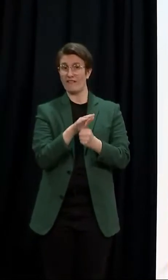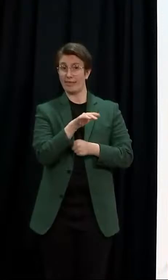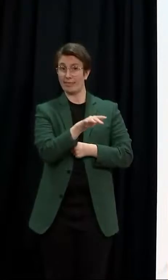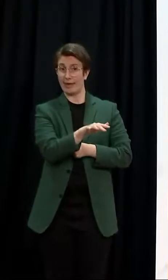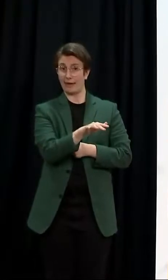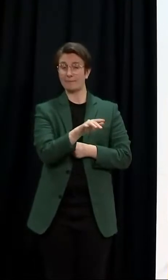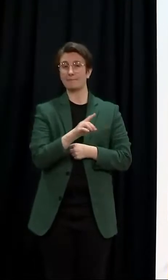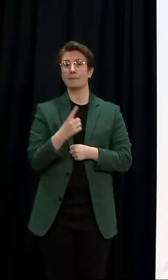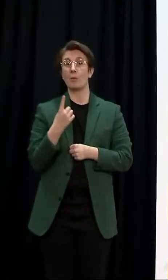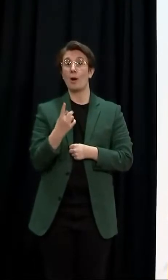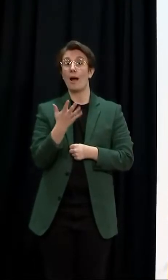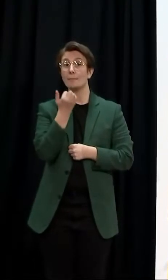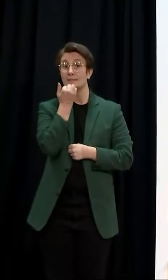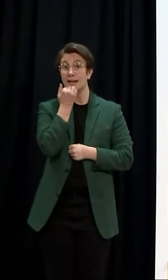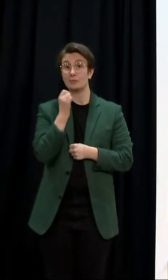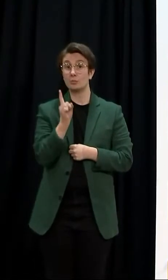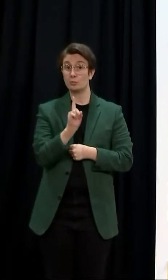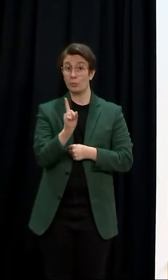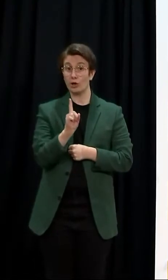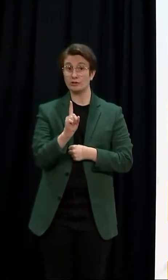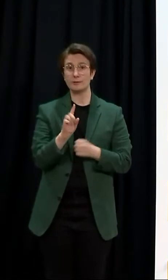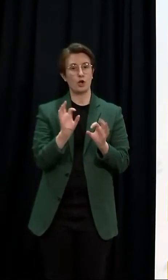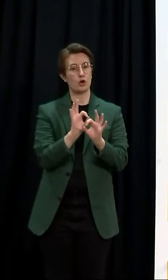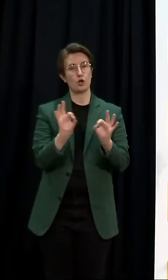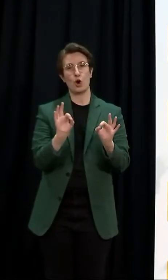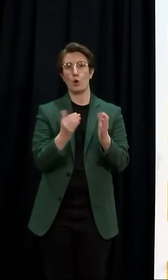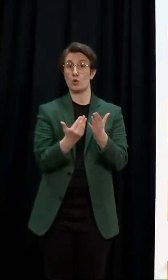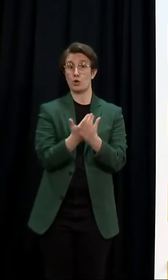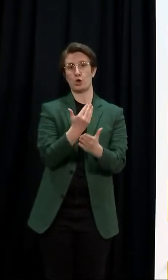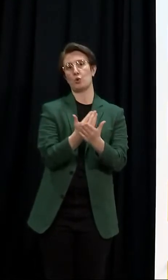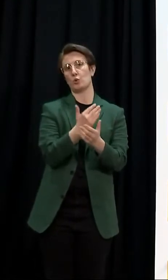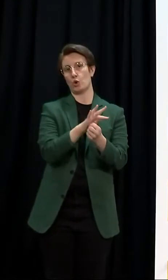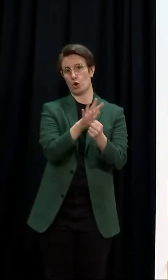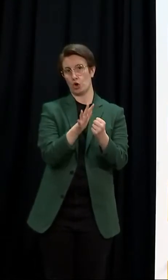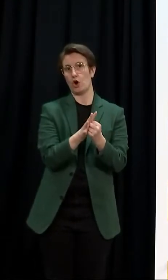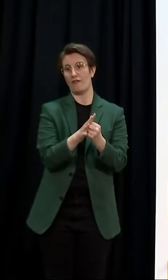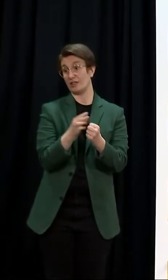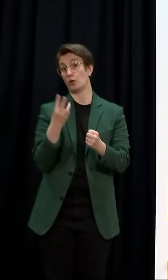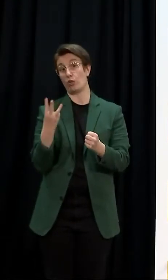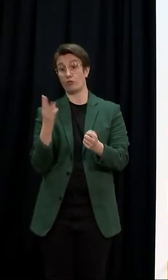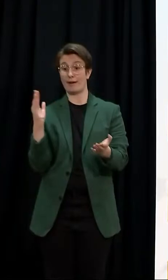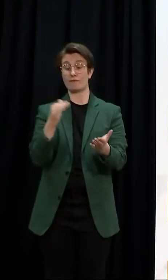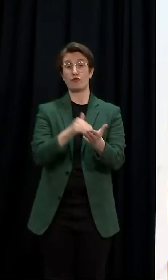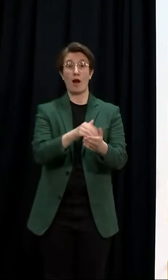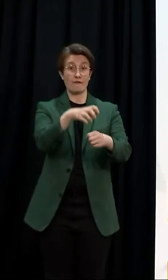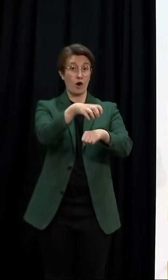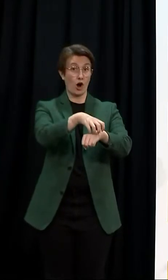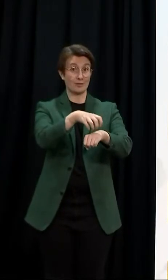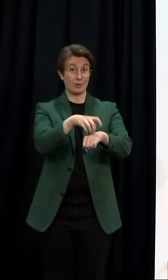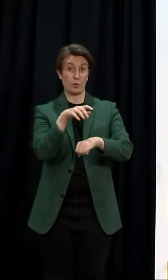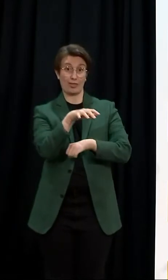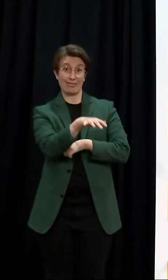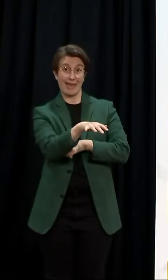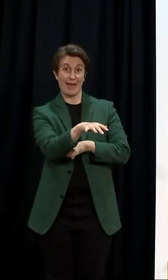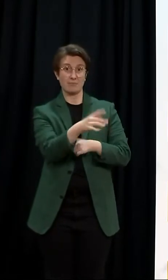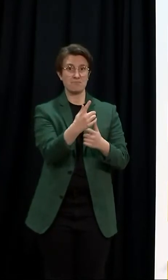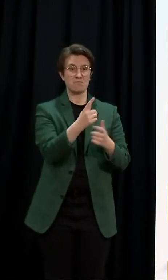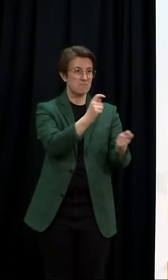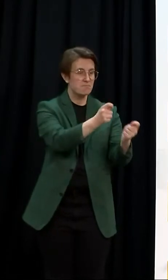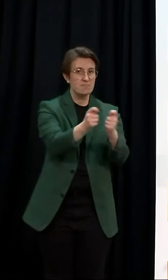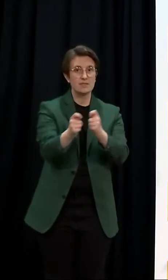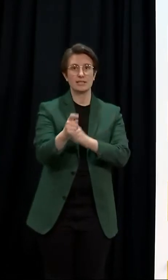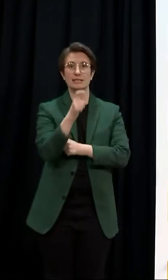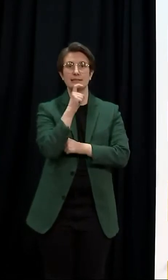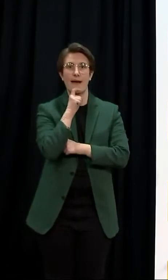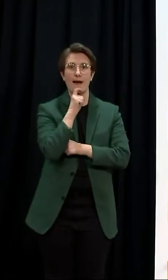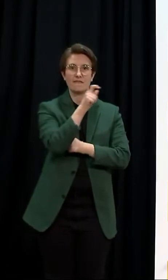staff or patients have returned a positive test following those 3 people presenting to hospital in recent days with COVID-19 or who've